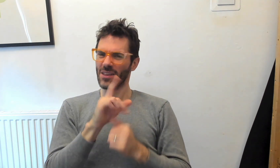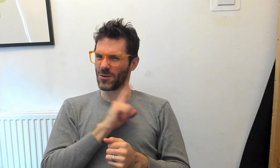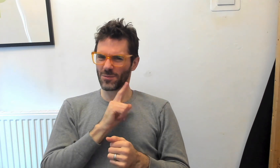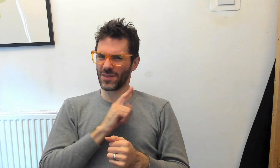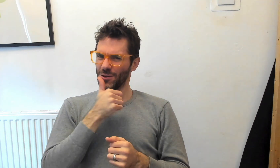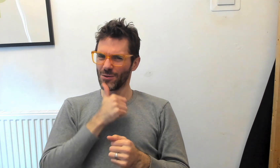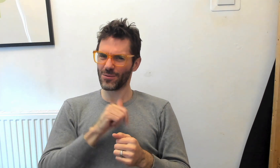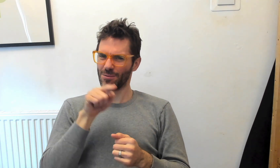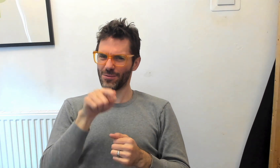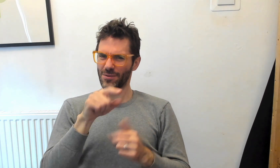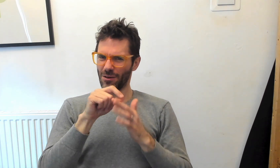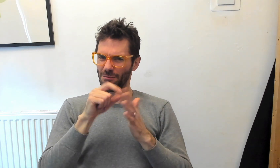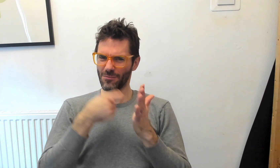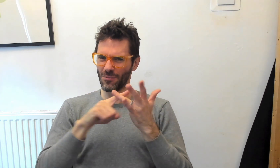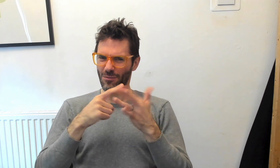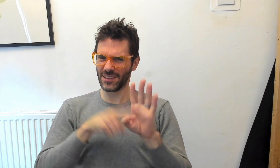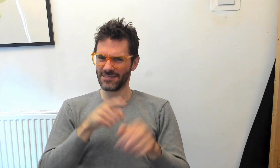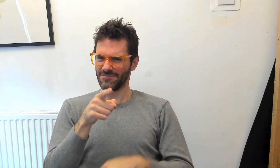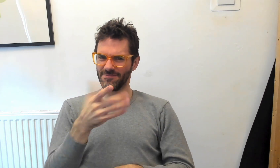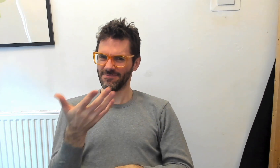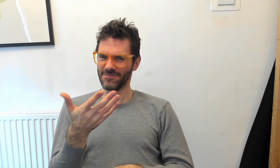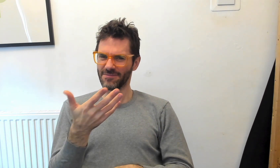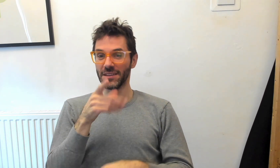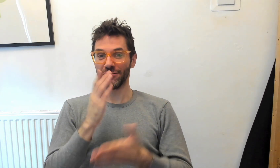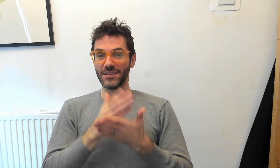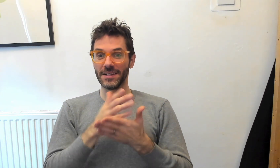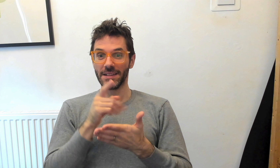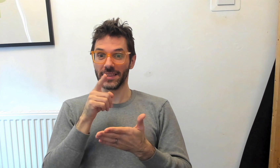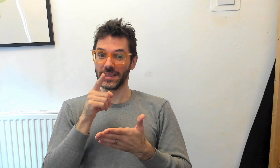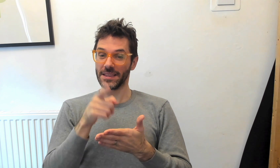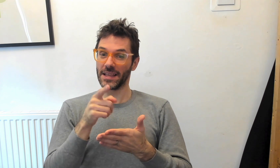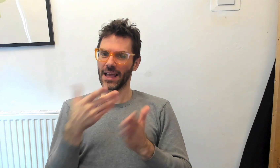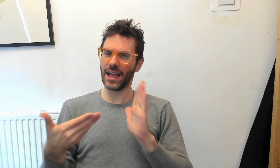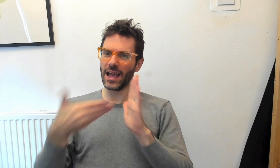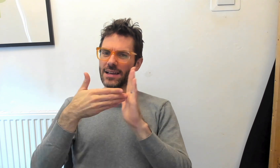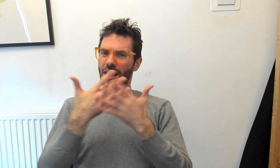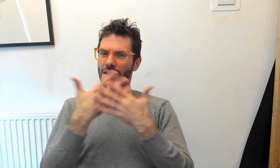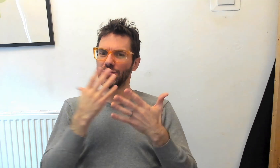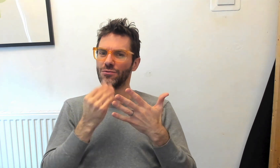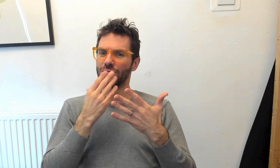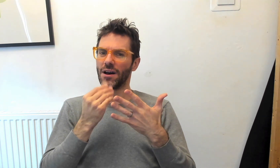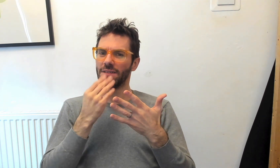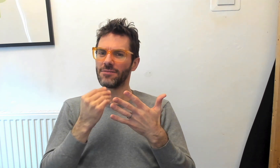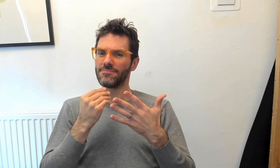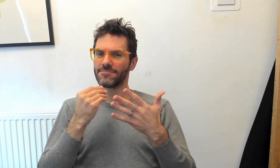The reason we use a proxy is because it gives us lots of